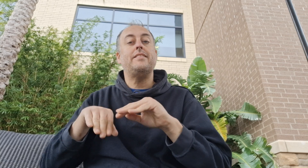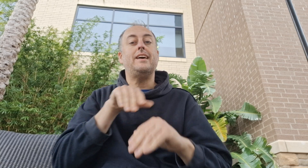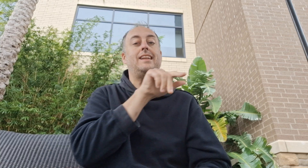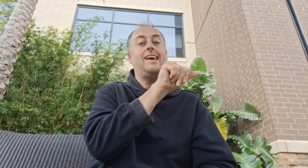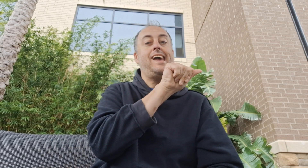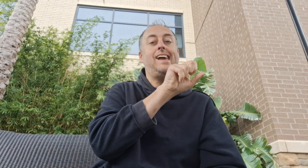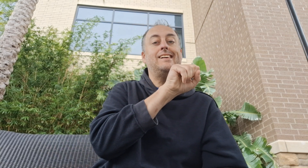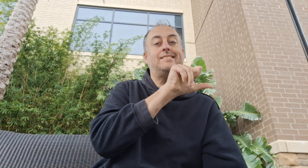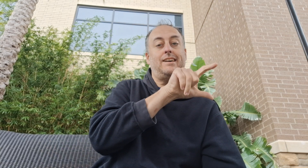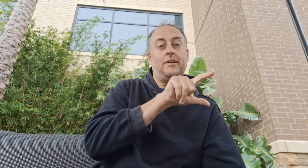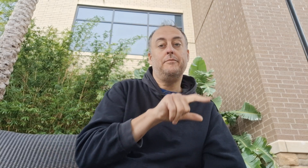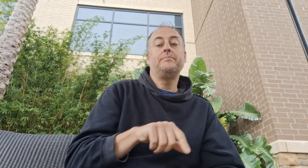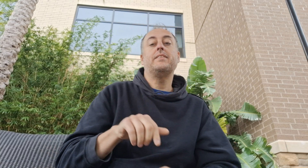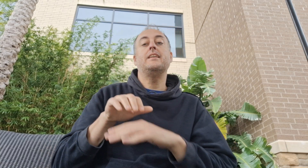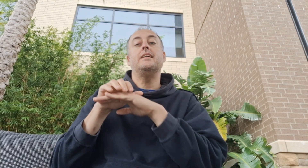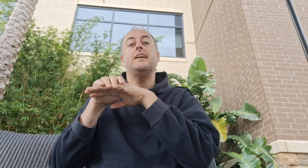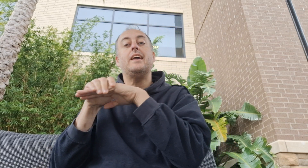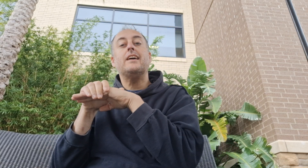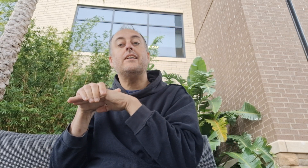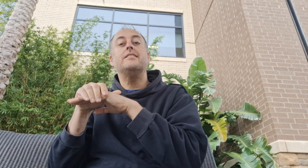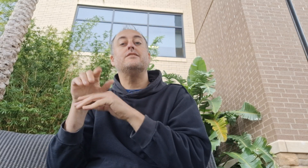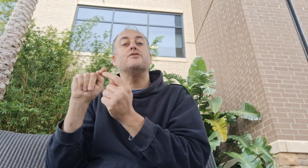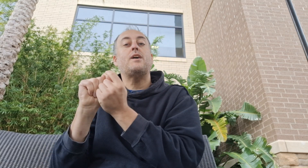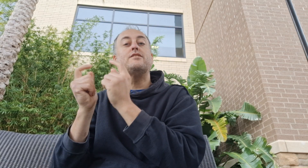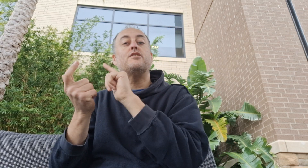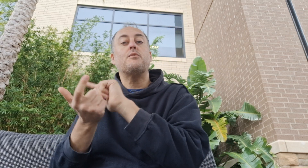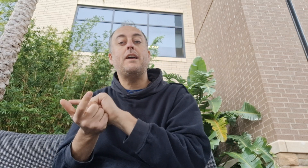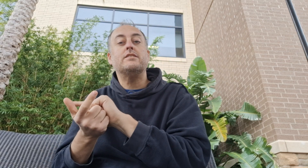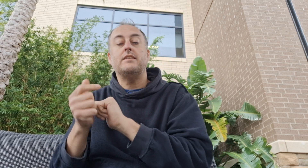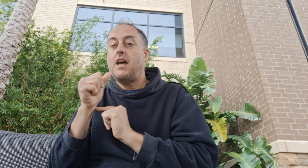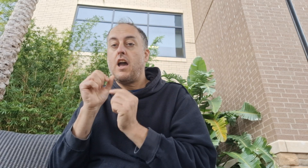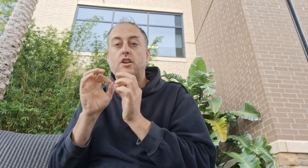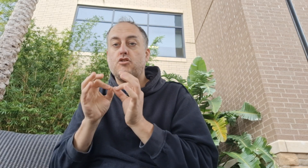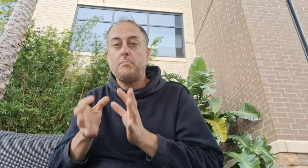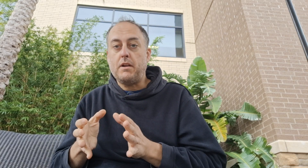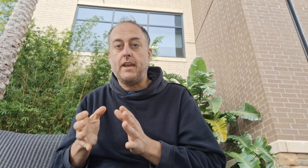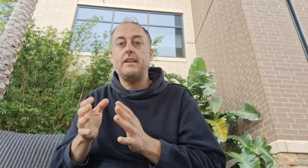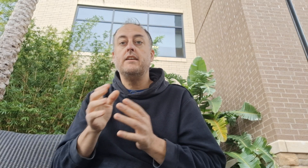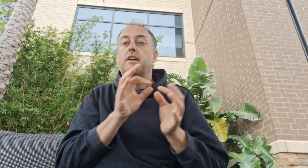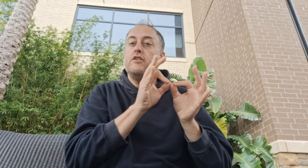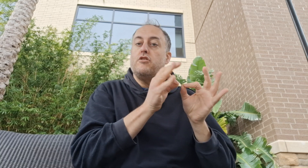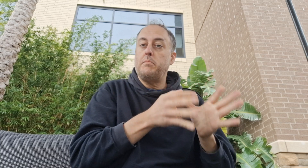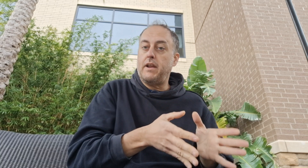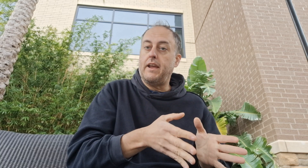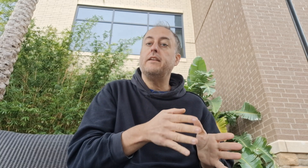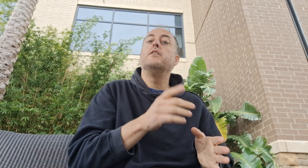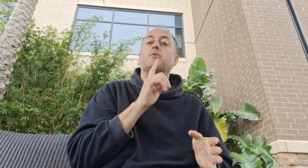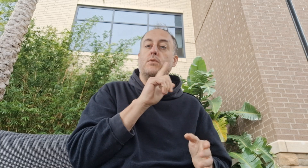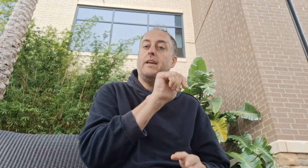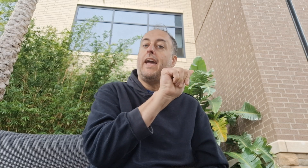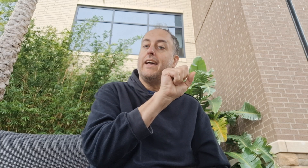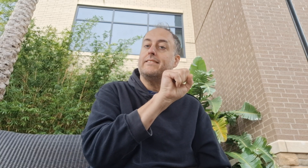than ASL. English transliteration, not interpreting. Interpreting really